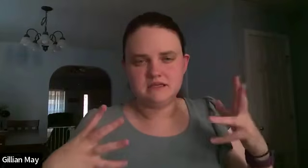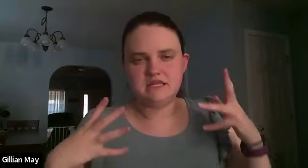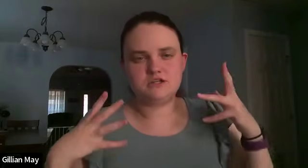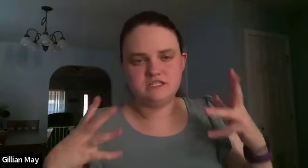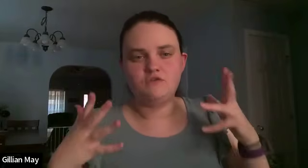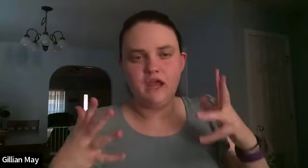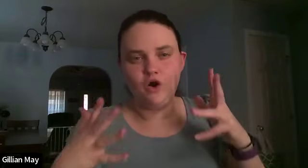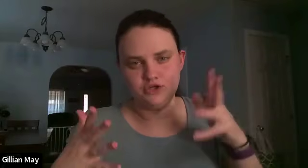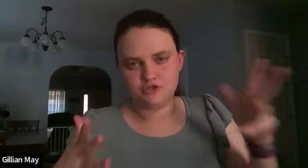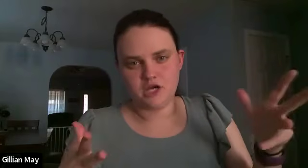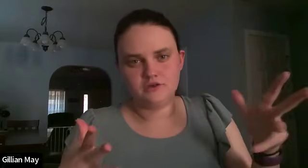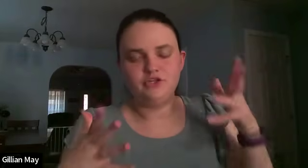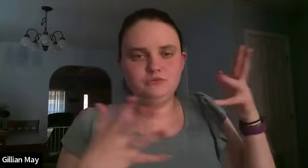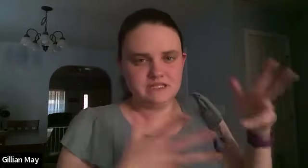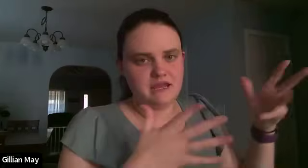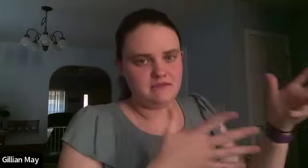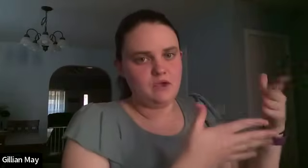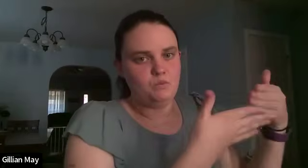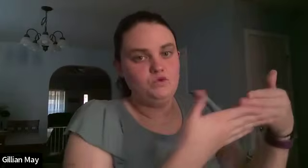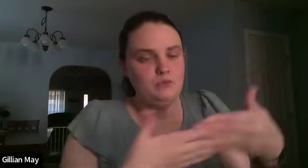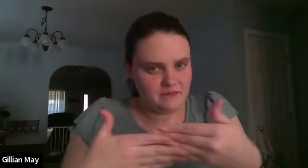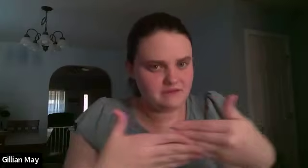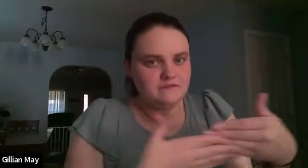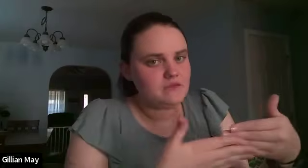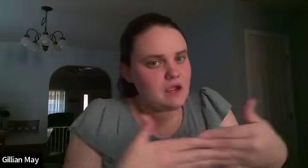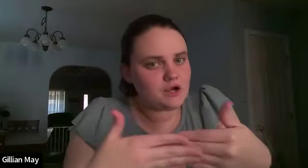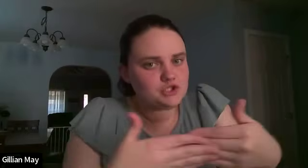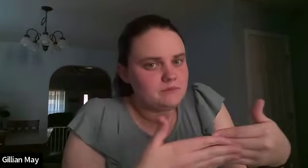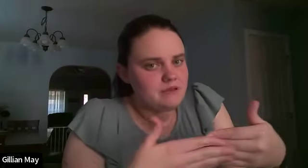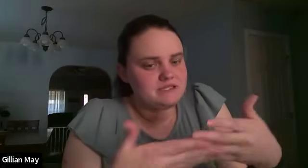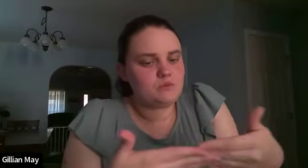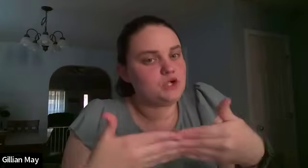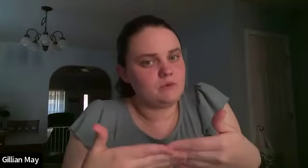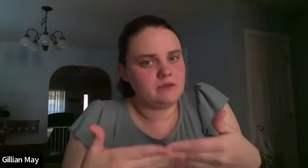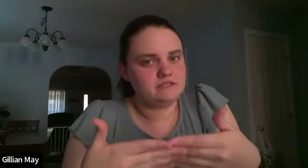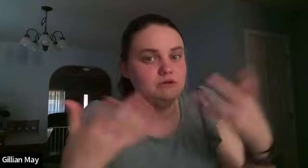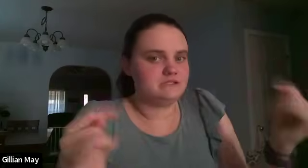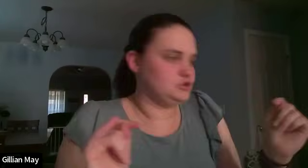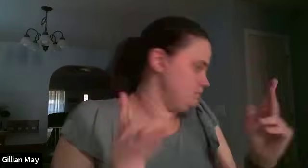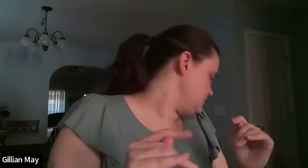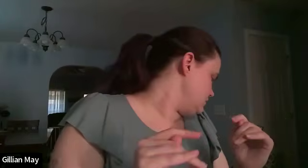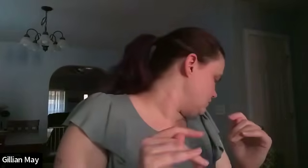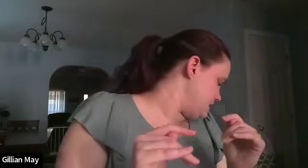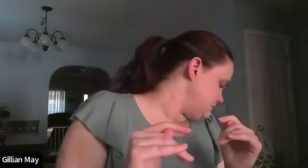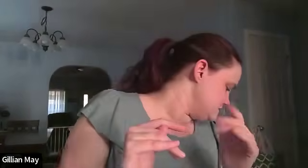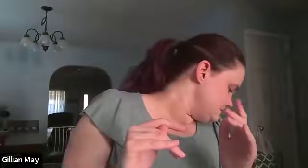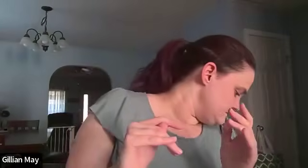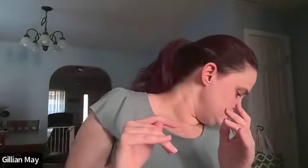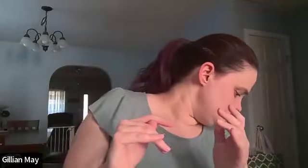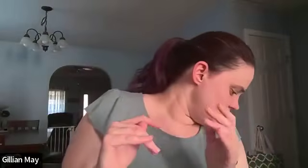because they are your child. Even if they aren't your babies, they were your babies or still could be your babies.